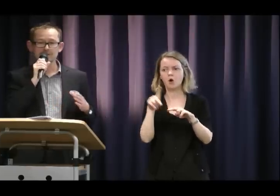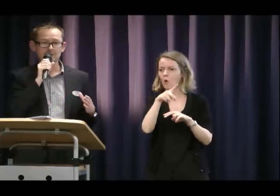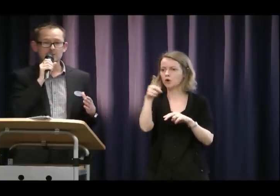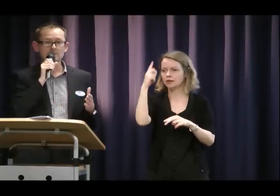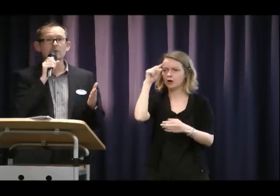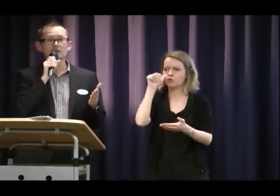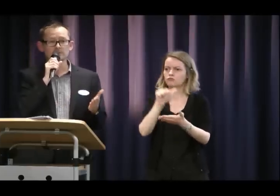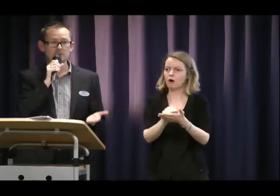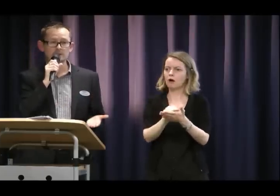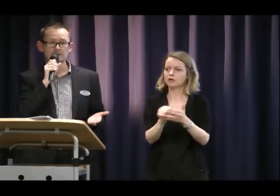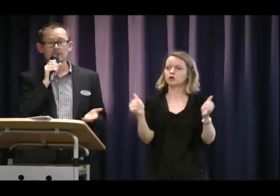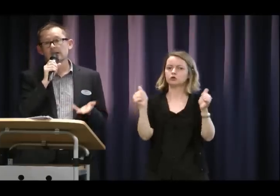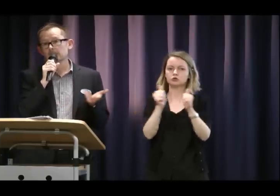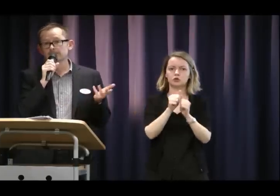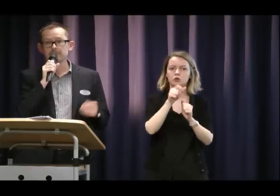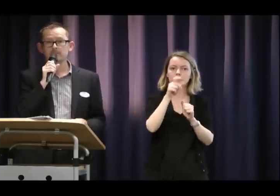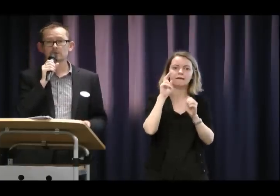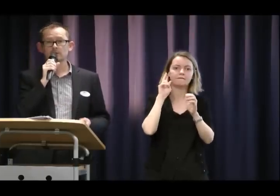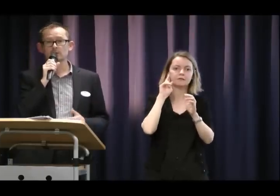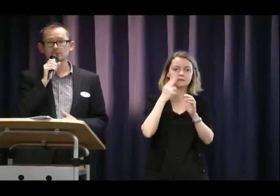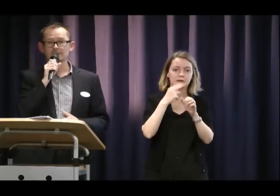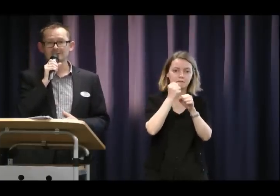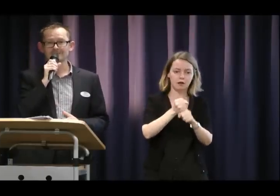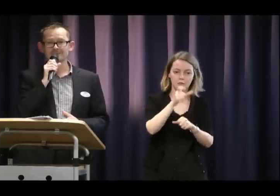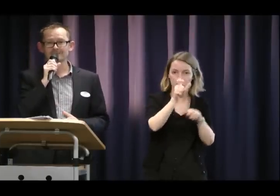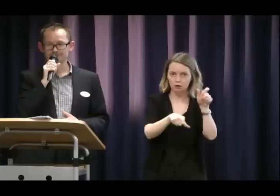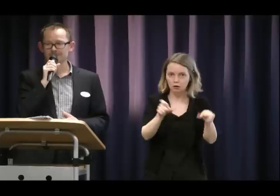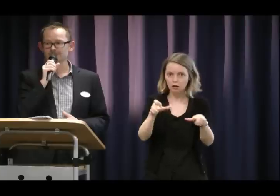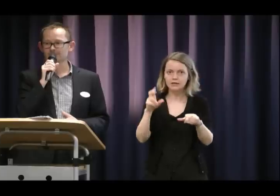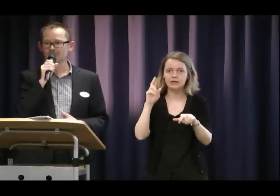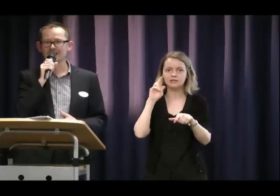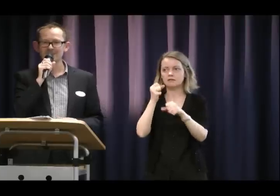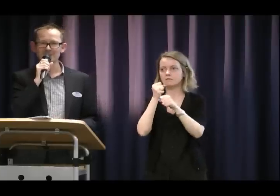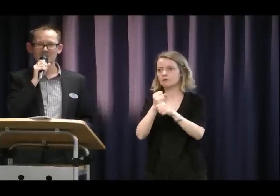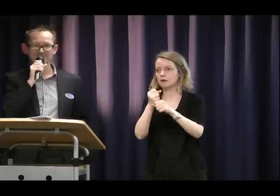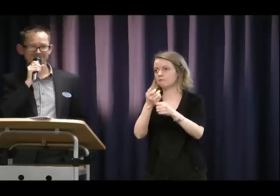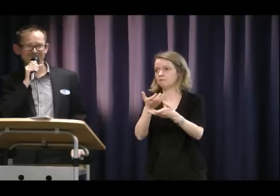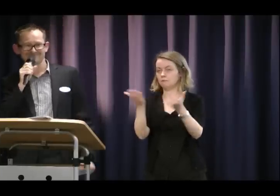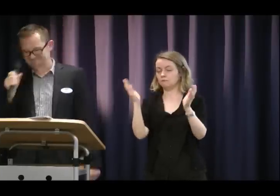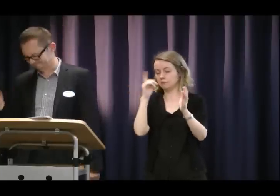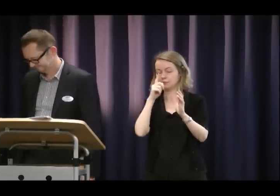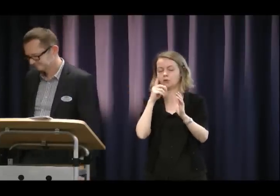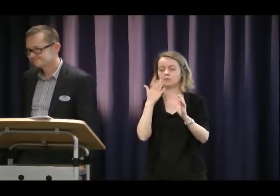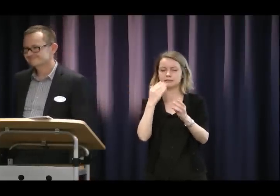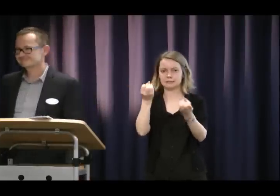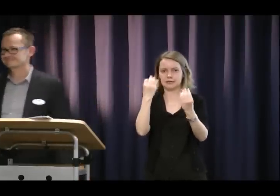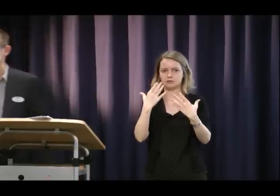for our stakeholders, for the community, put it forward to us. Okay, thank you.